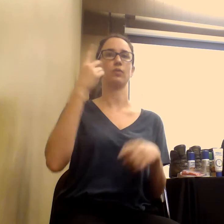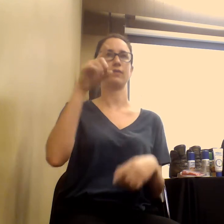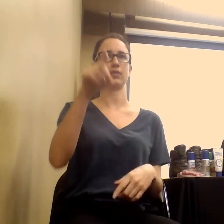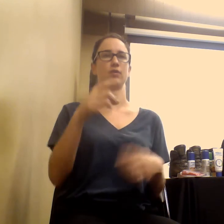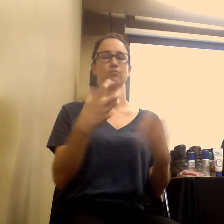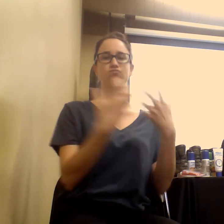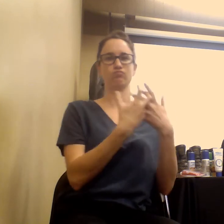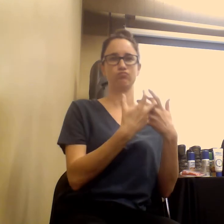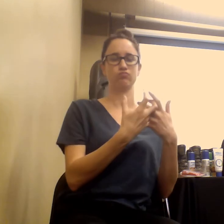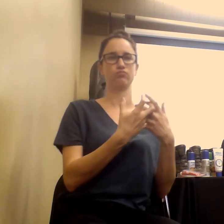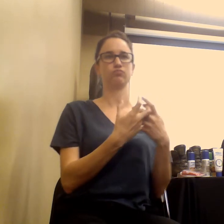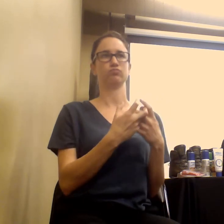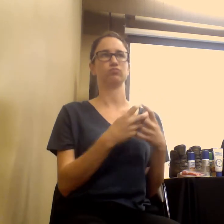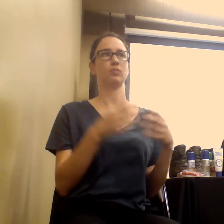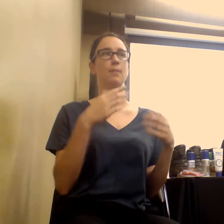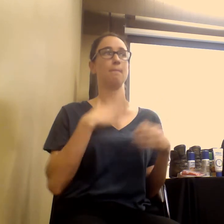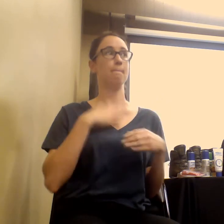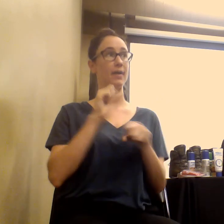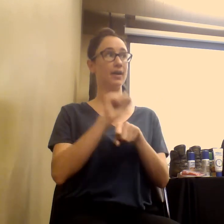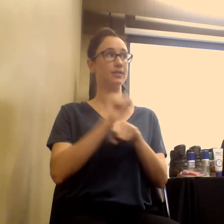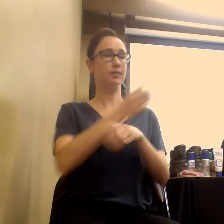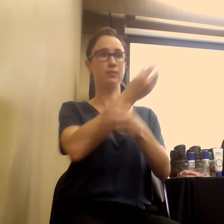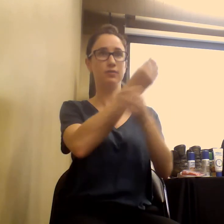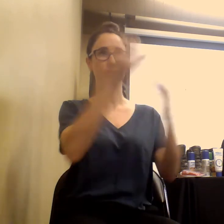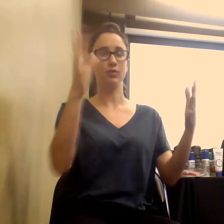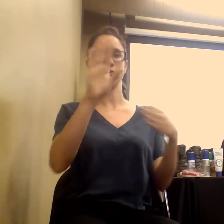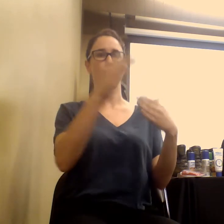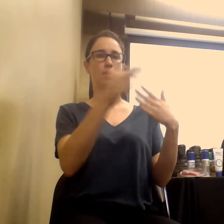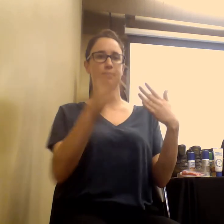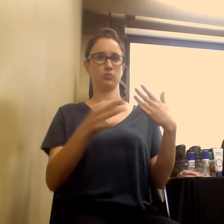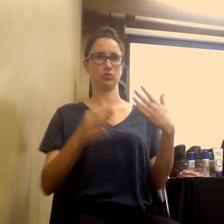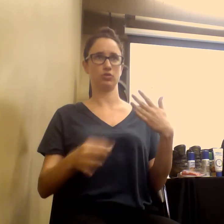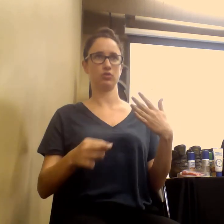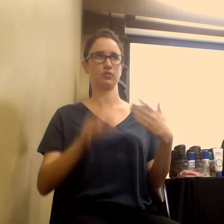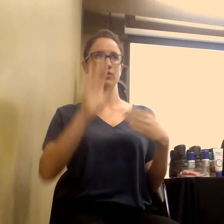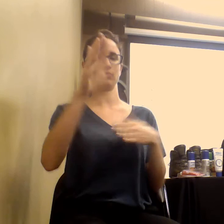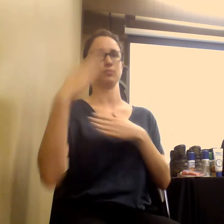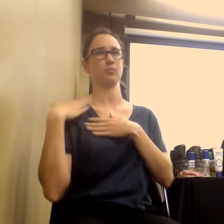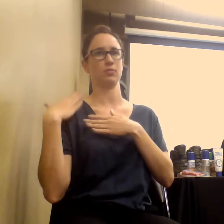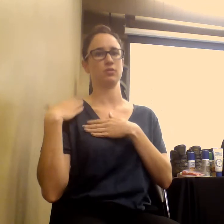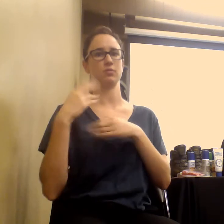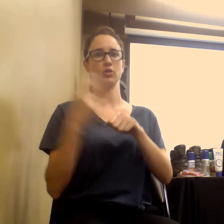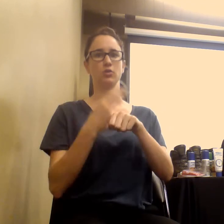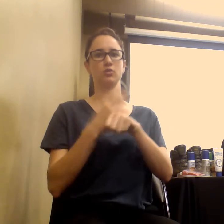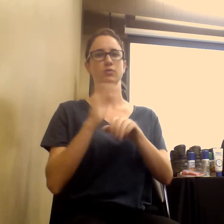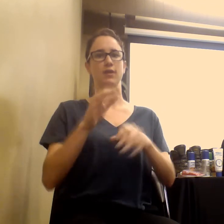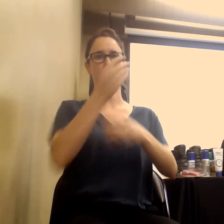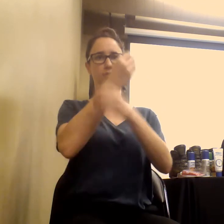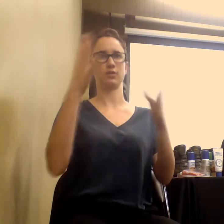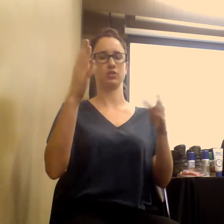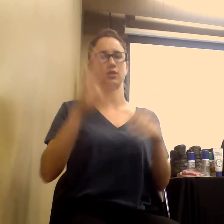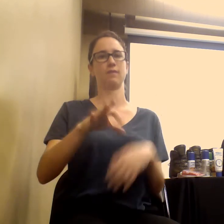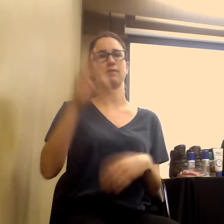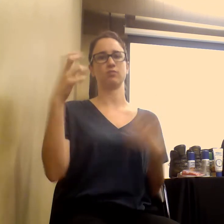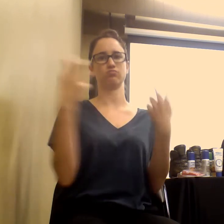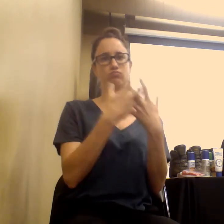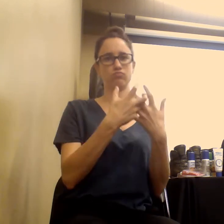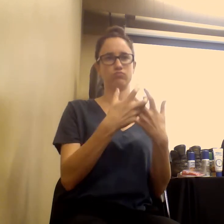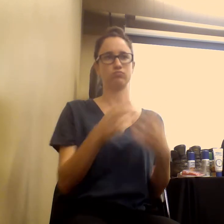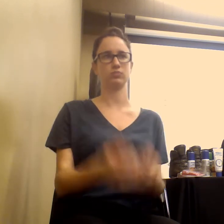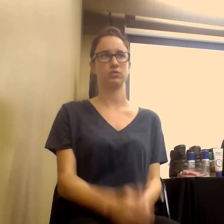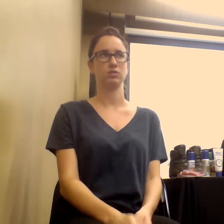and then for you guys to kind of work from there, okay? So first thing we're going to do is we're going to talk about the overview of the class,